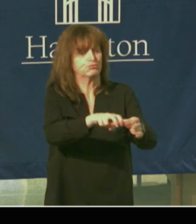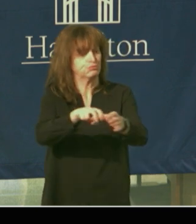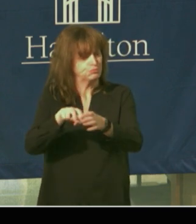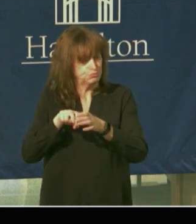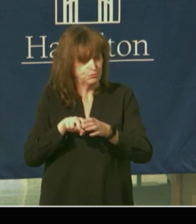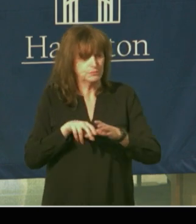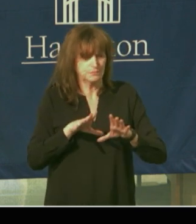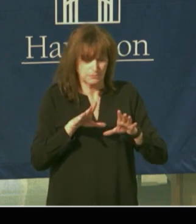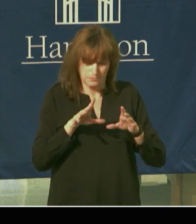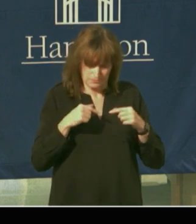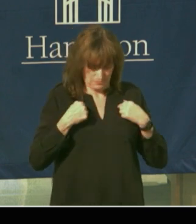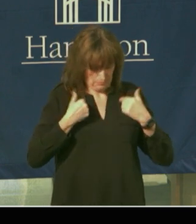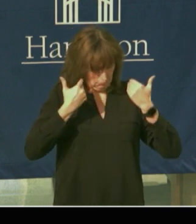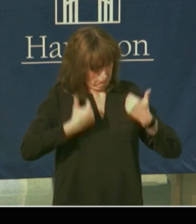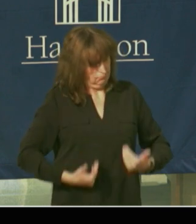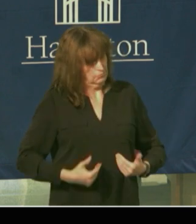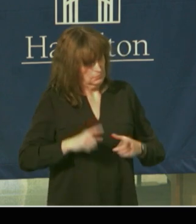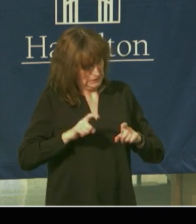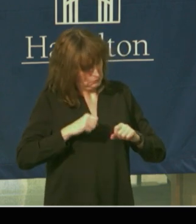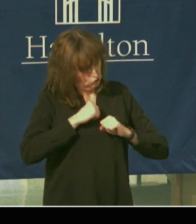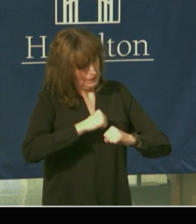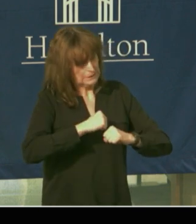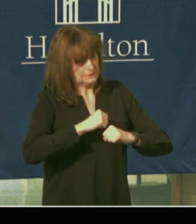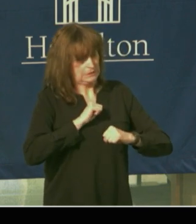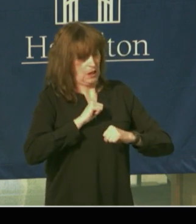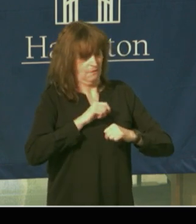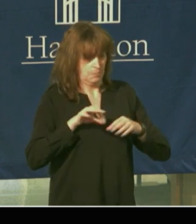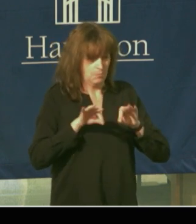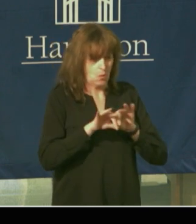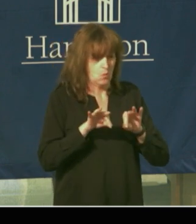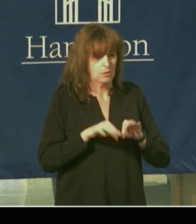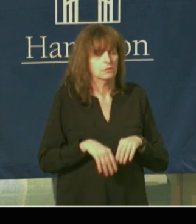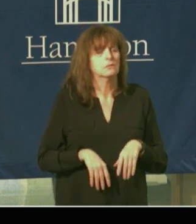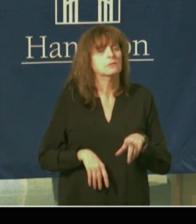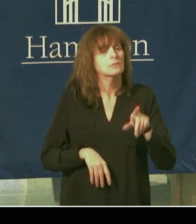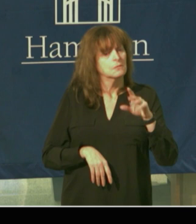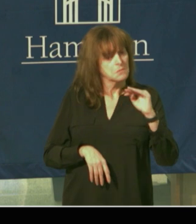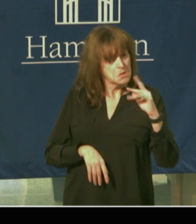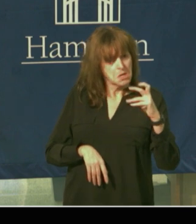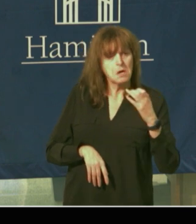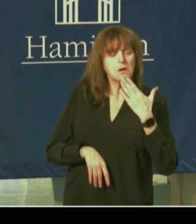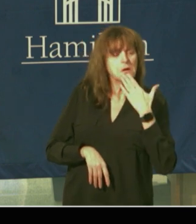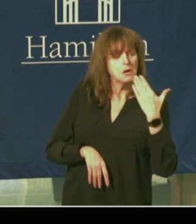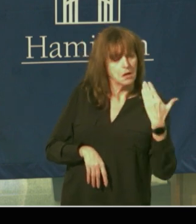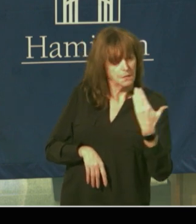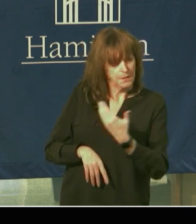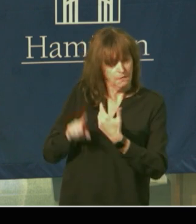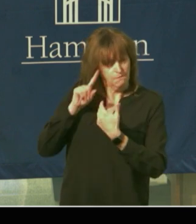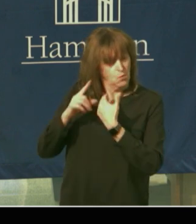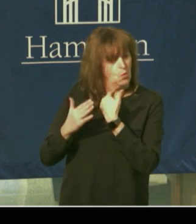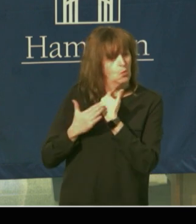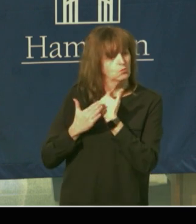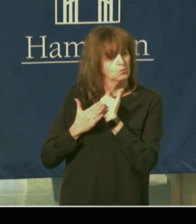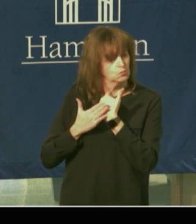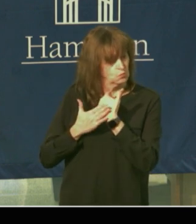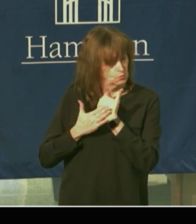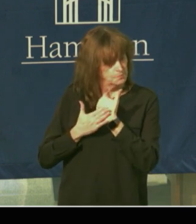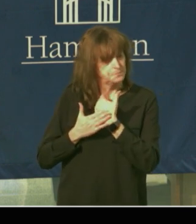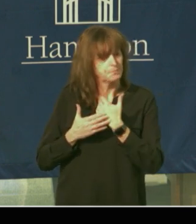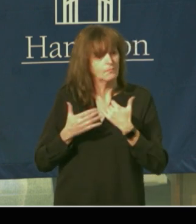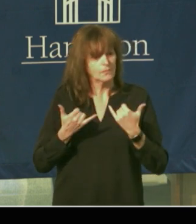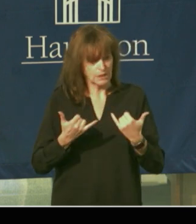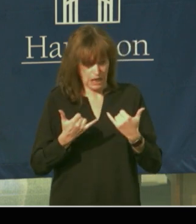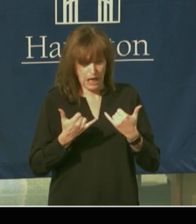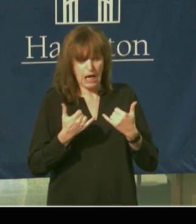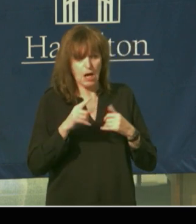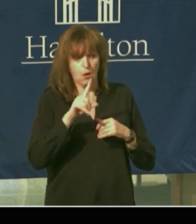excellent reminders. Thank you very much. The questions continue to come in. The next one is for Mayor Eisenberger. Mr. Mayor, what is the plan for